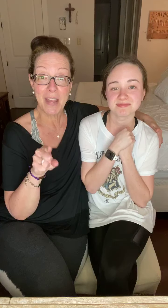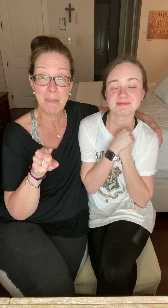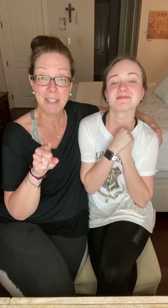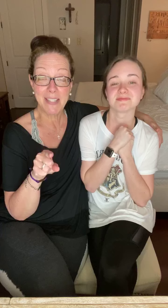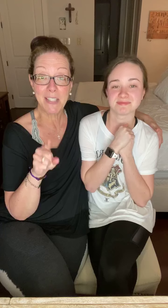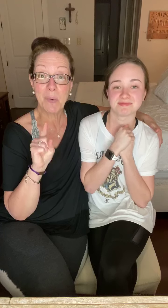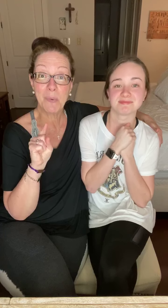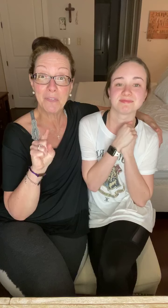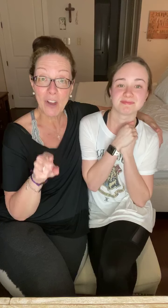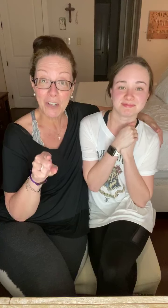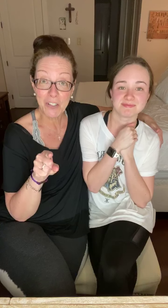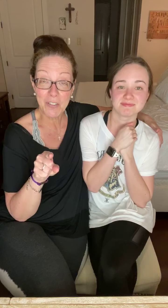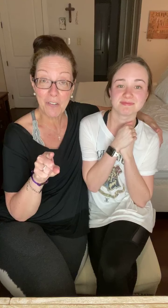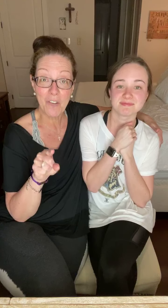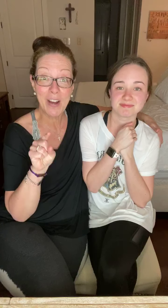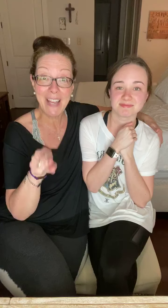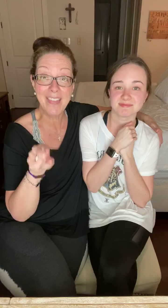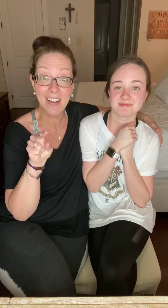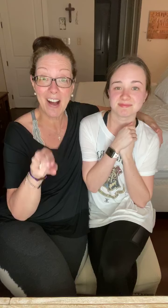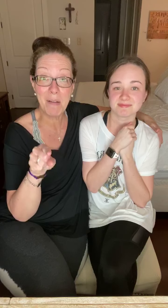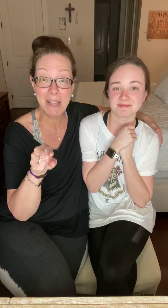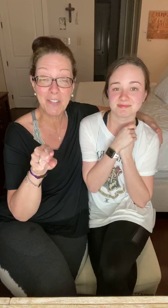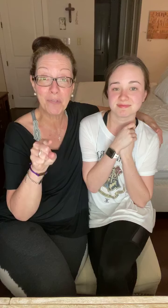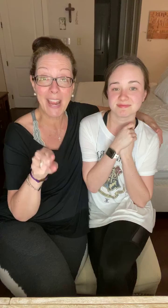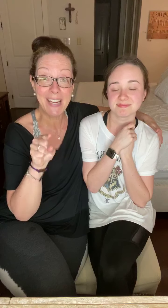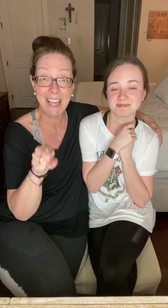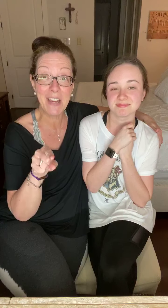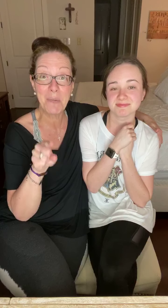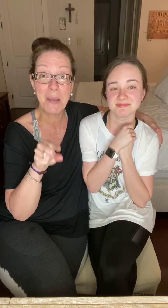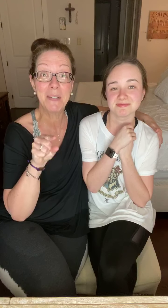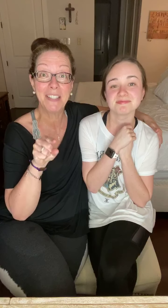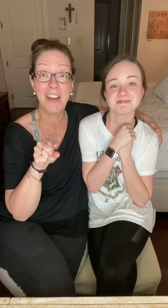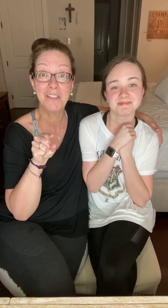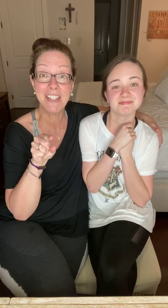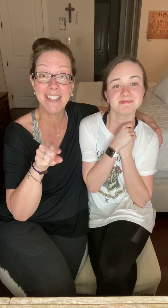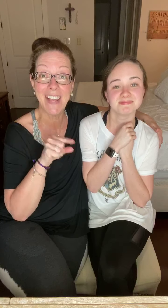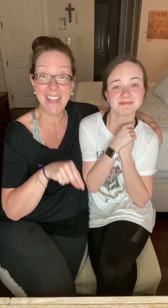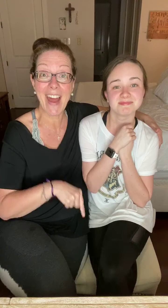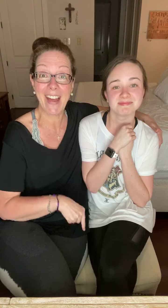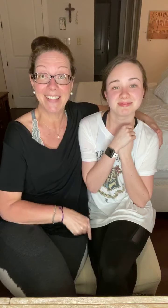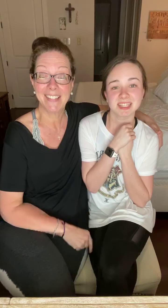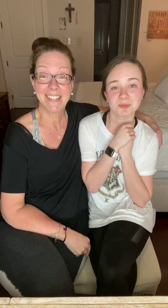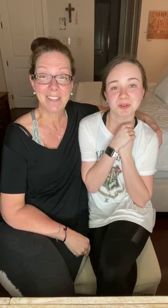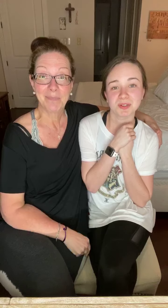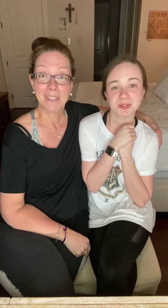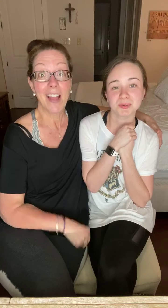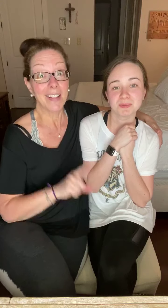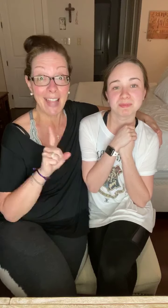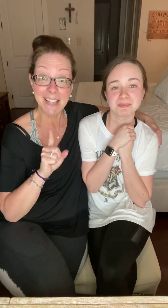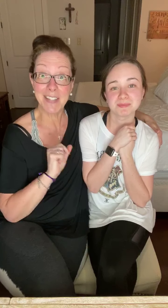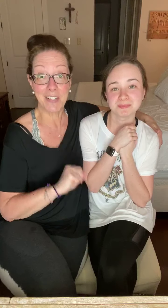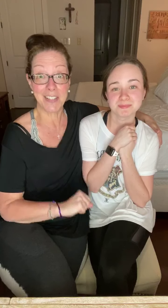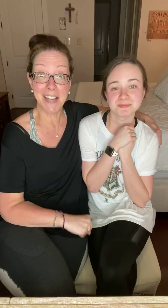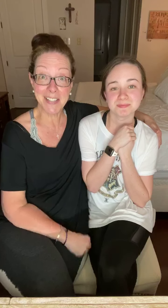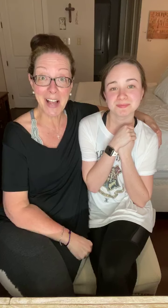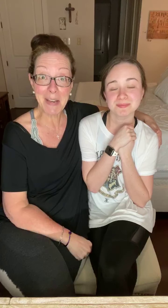ABCs, what we've taught you so far, in the comments right here. We would love to see that. That'd be really cool. Class, there's an assignment.